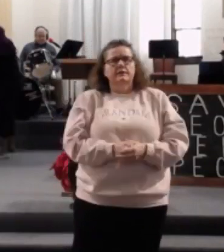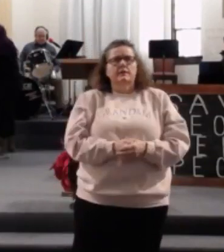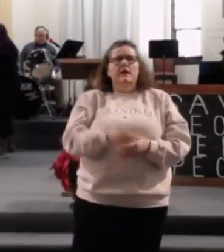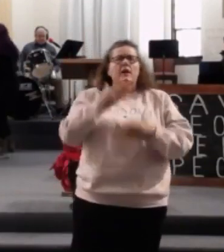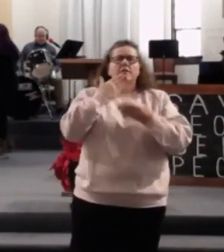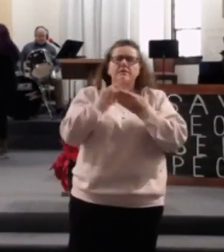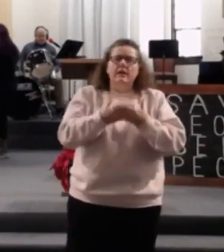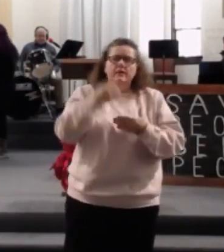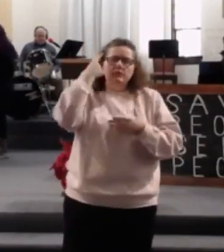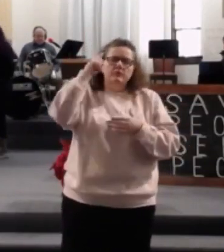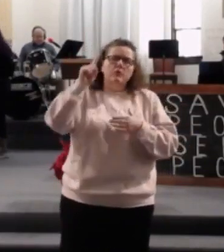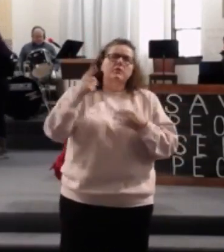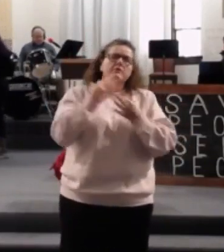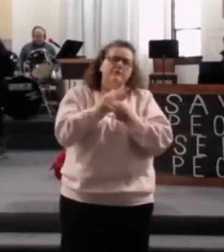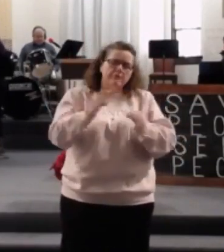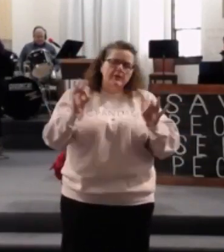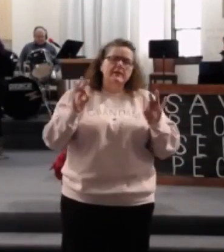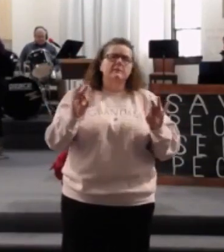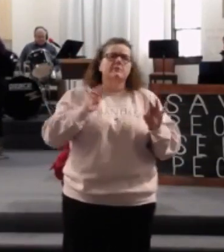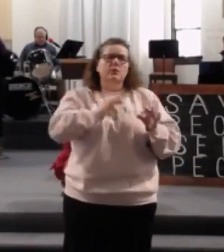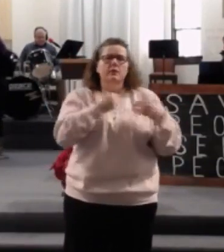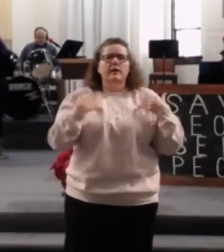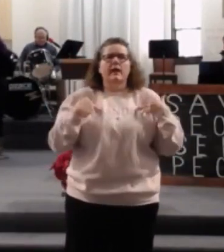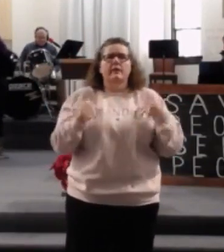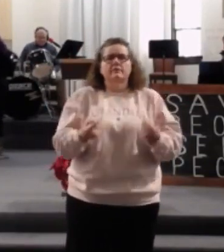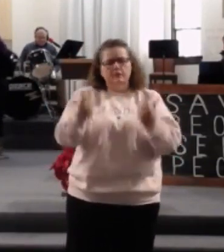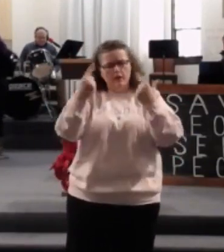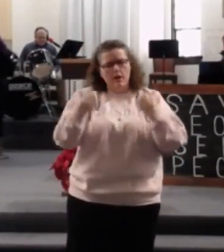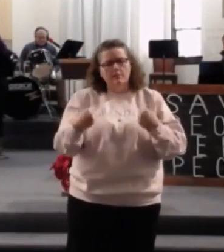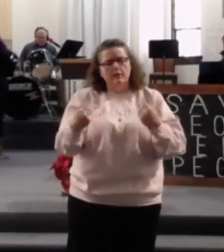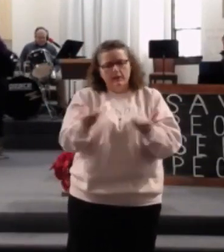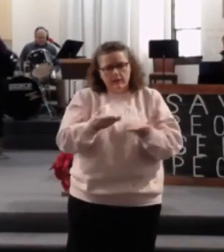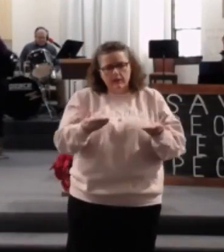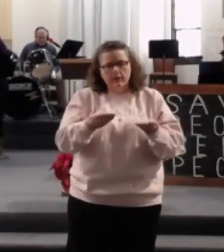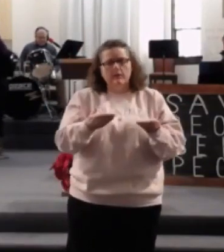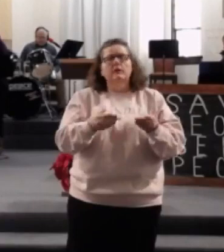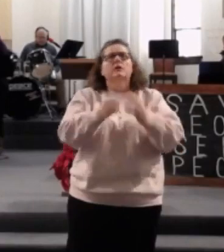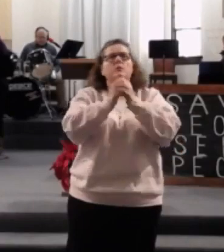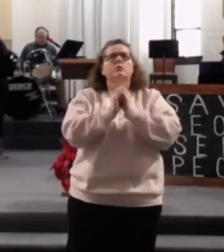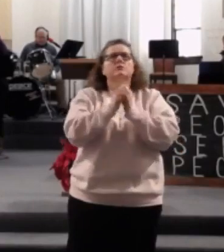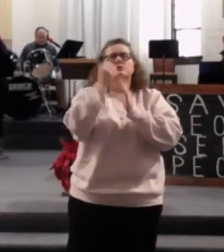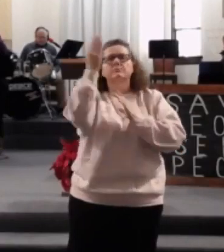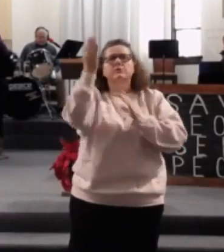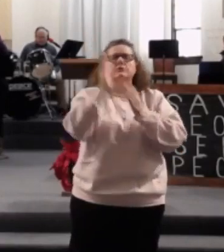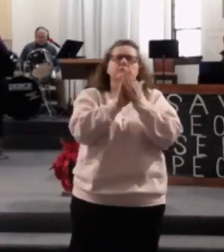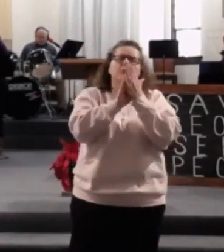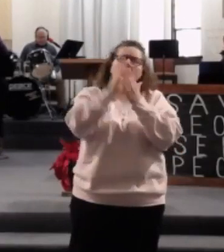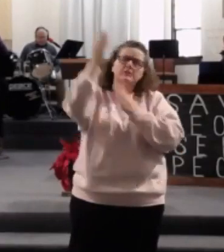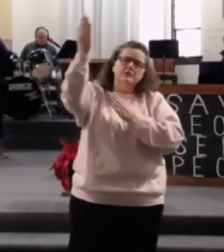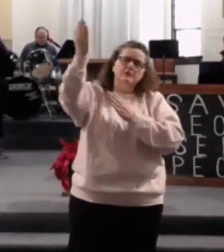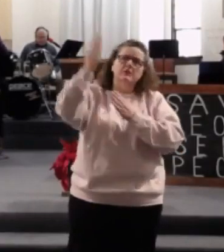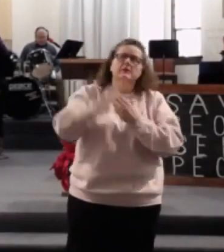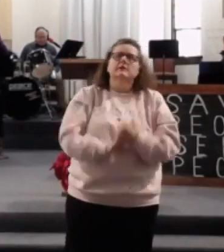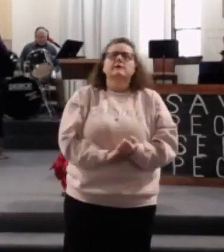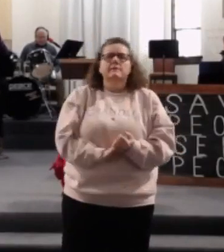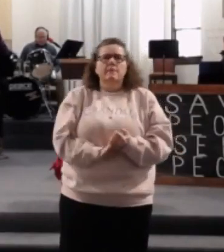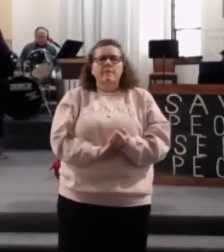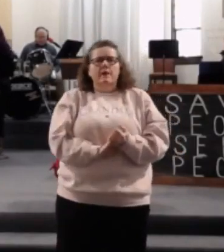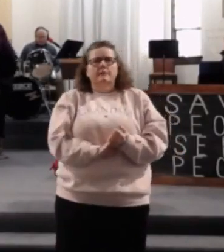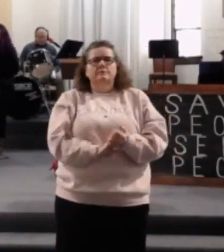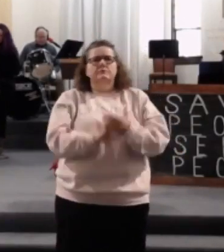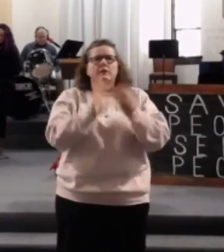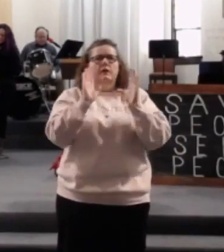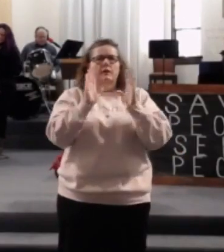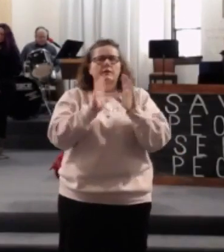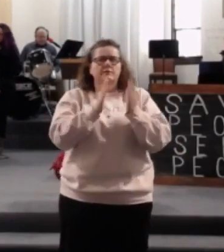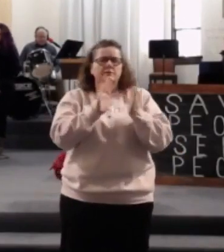thank you for the freedom that we still have to come worship you and to praise you in open, and to talk